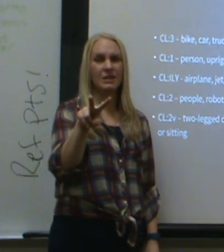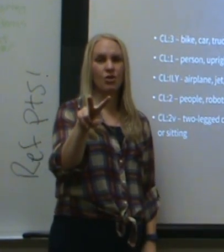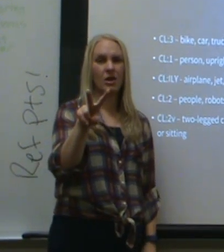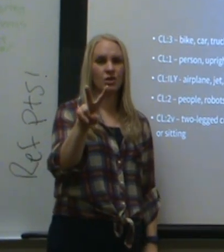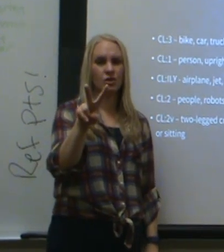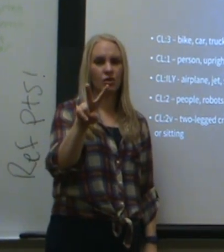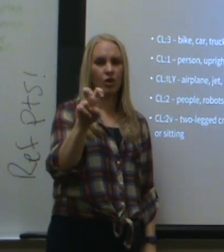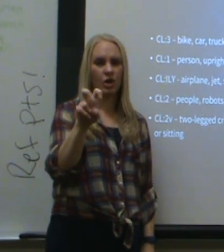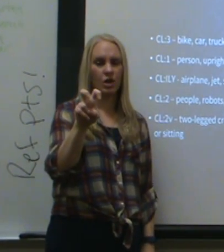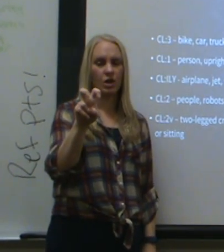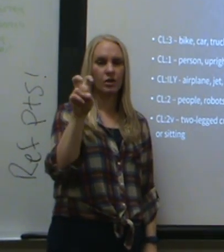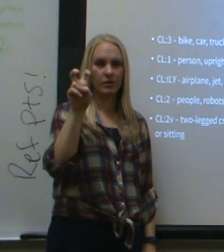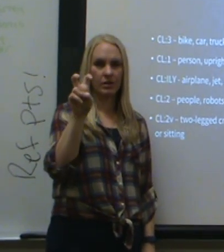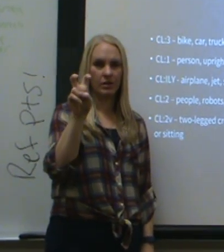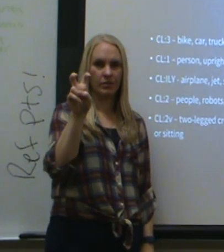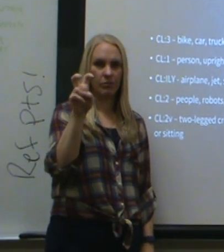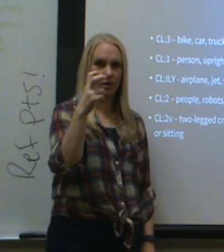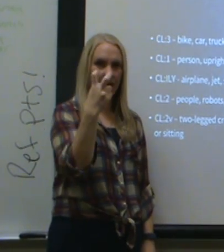be crunched. All right?